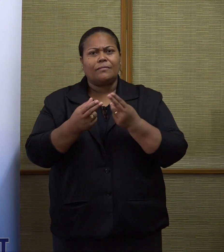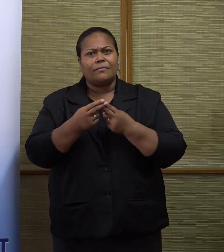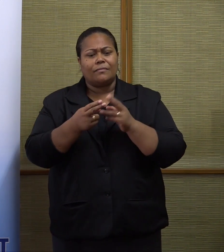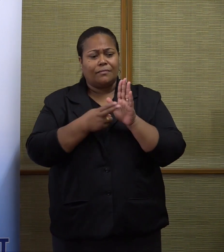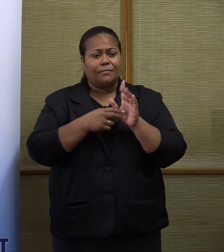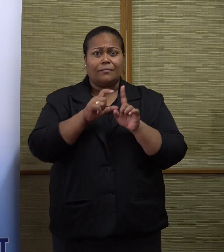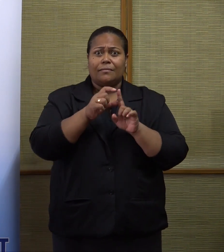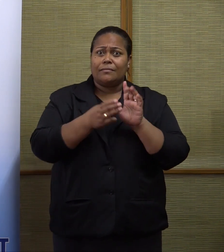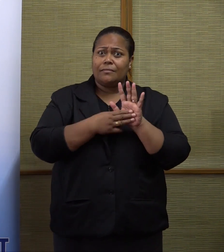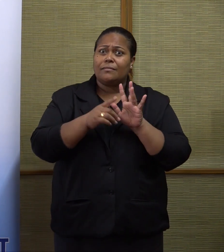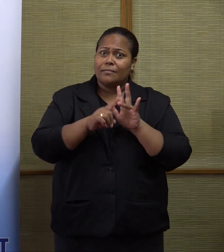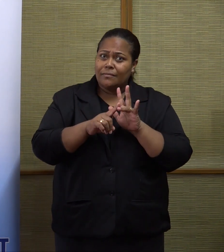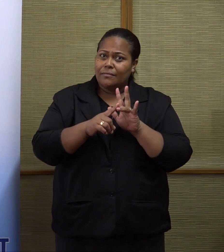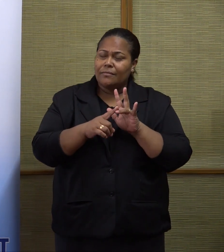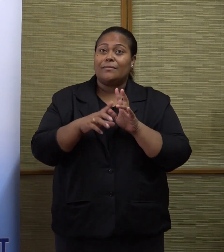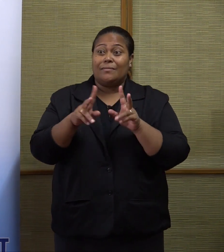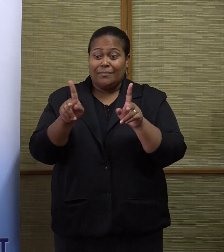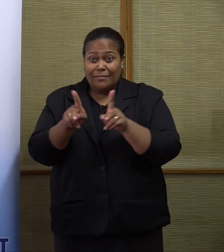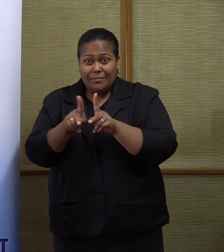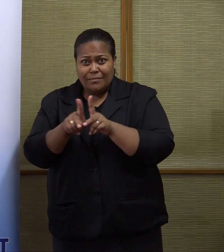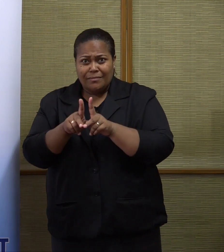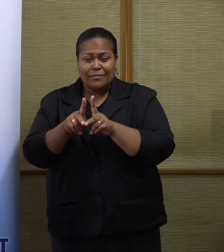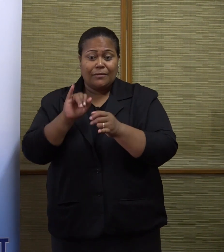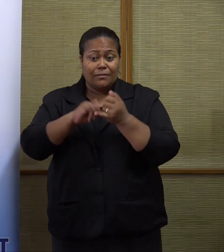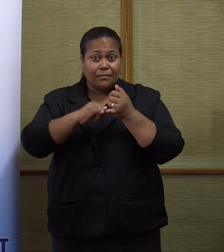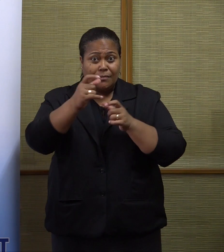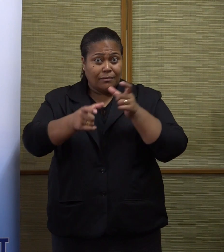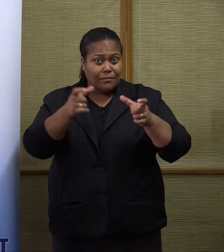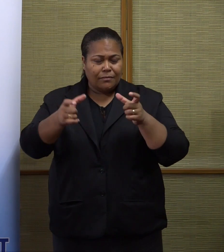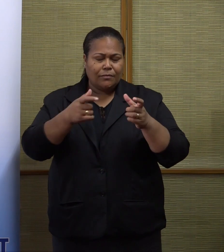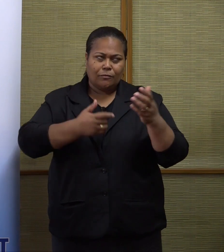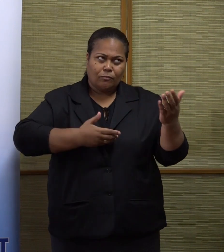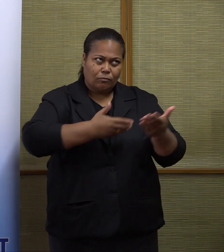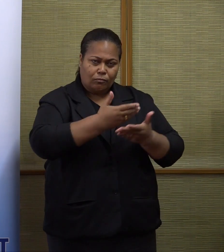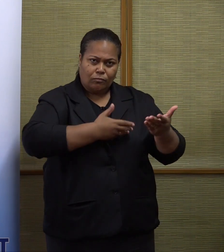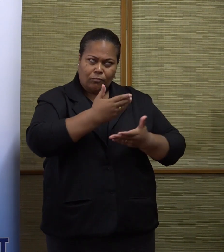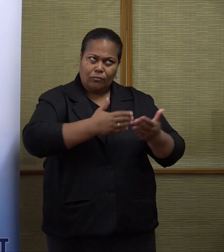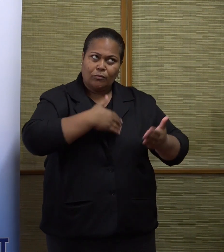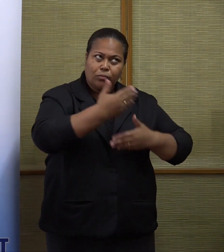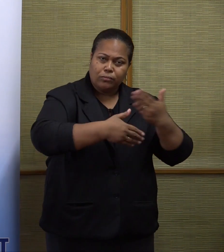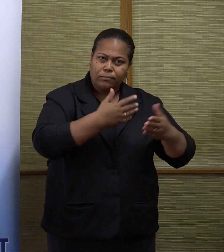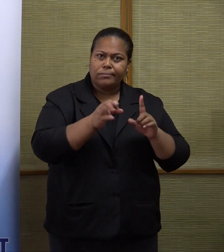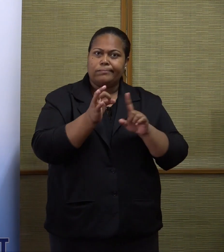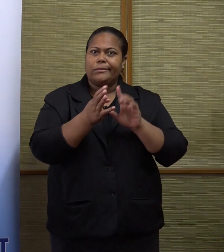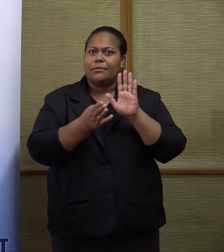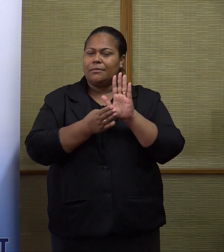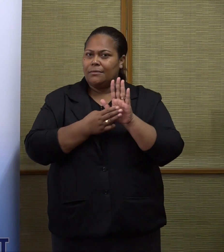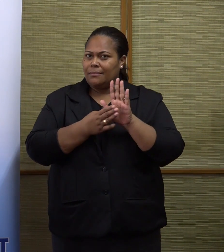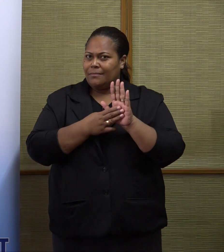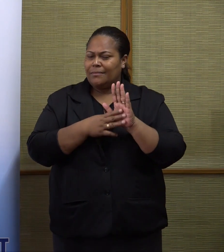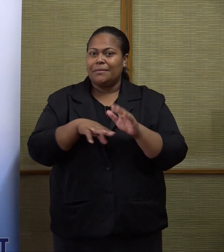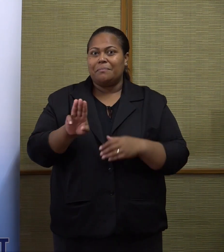stakeholders, have briefed the Honourable Prime Ministers and member of Cabinet, together with Permanent Secretary, and the following is what